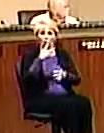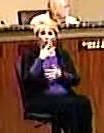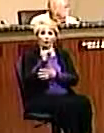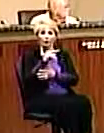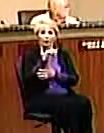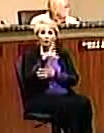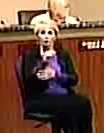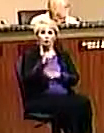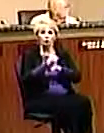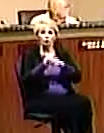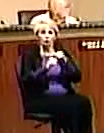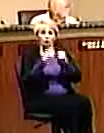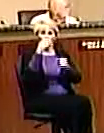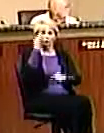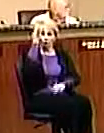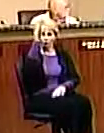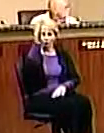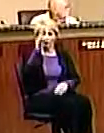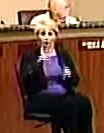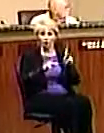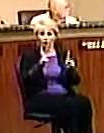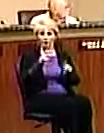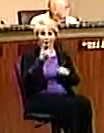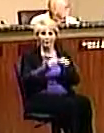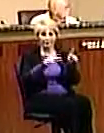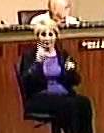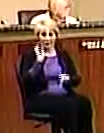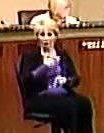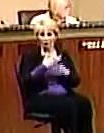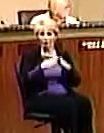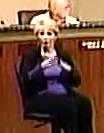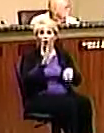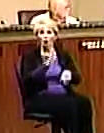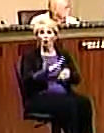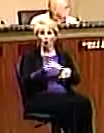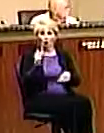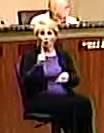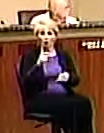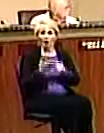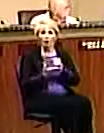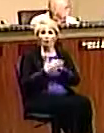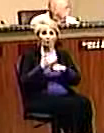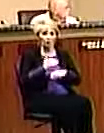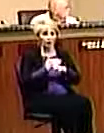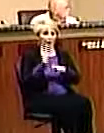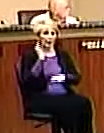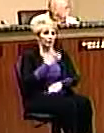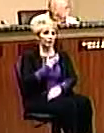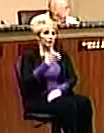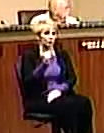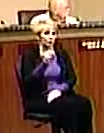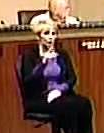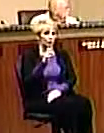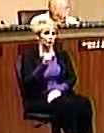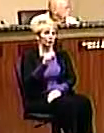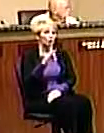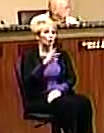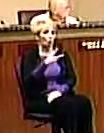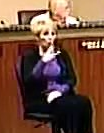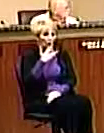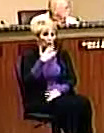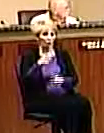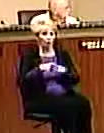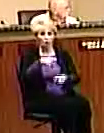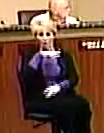future generations depend. And whereas each citizen of our city is called upon to help protect our source water, our source of water